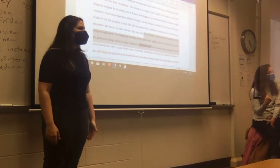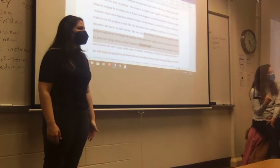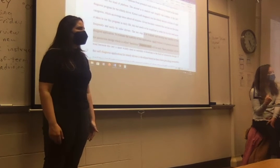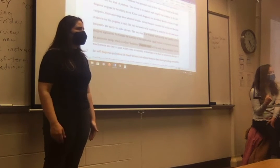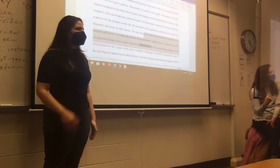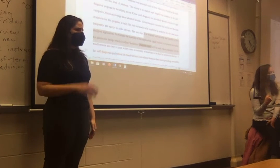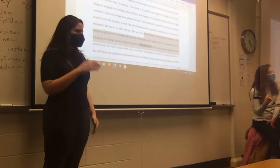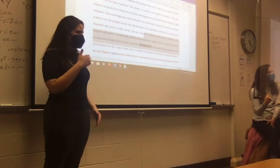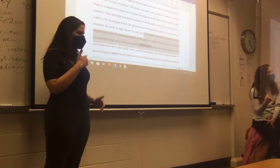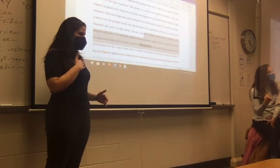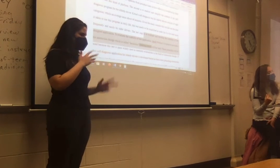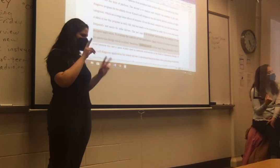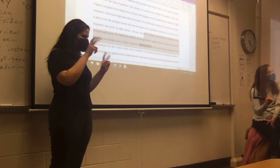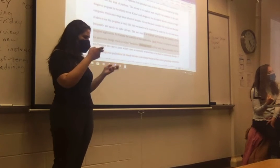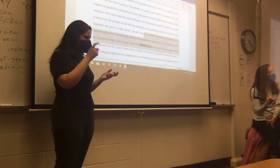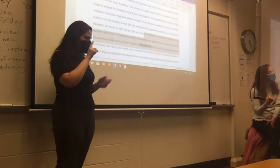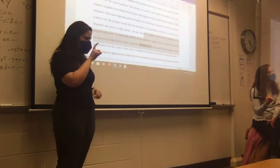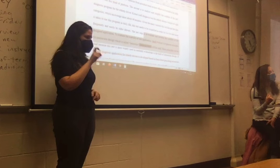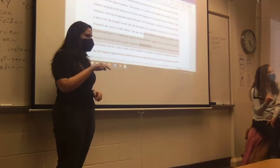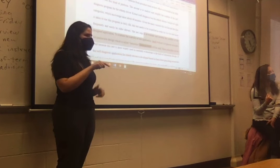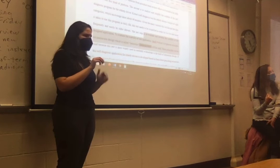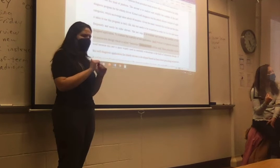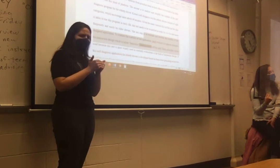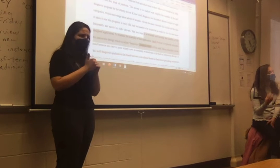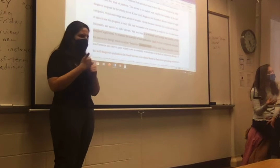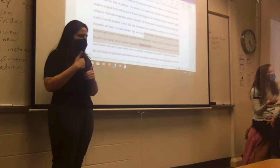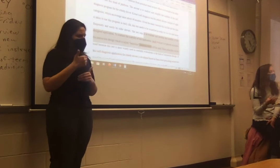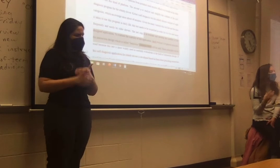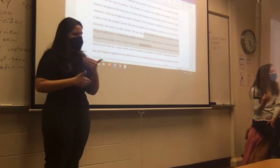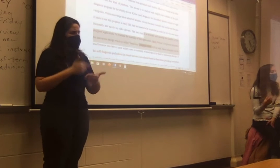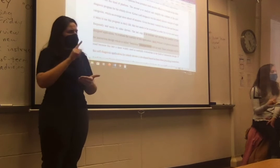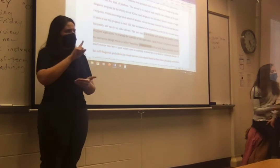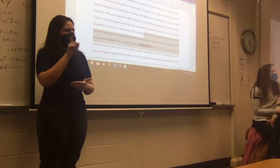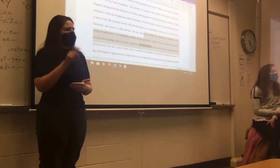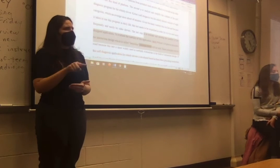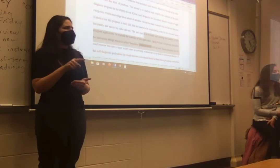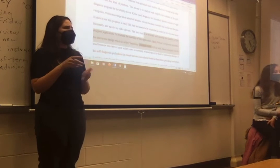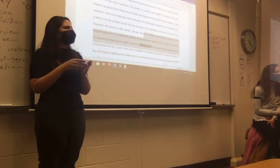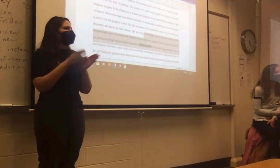question by using a general description of your method?